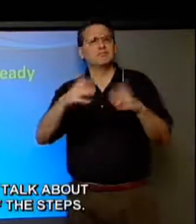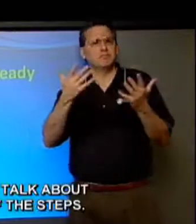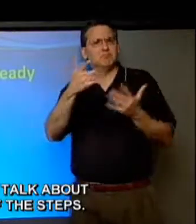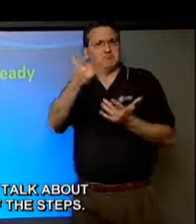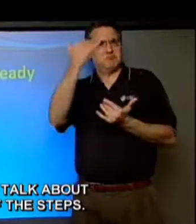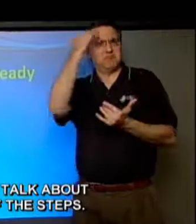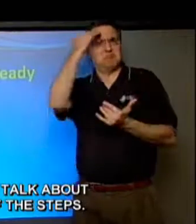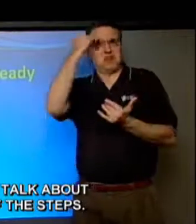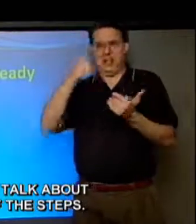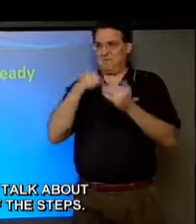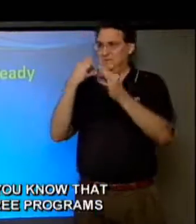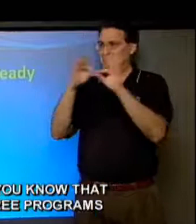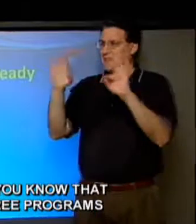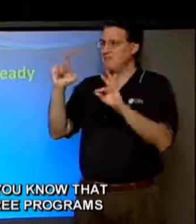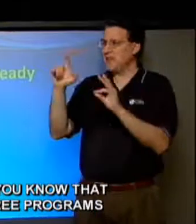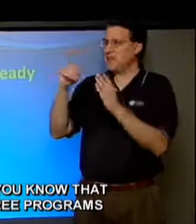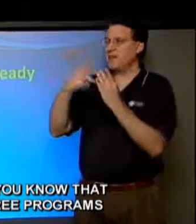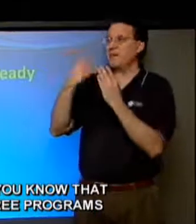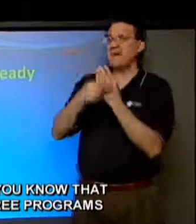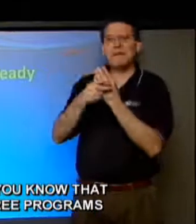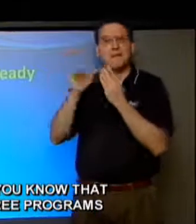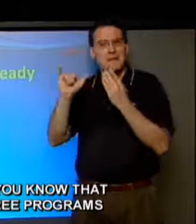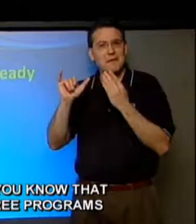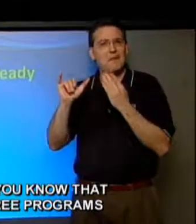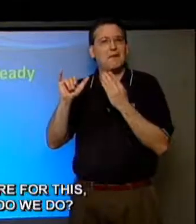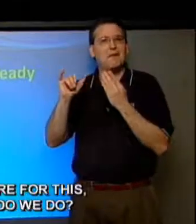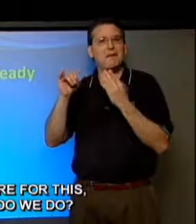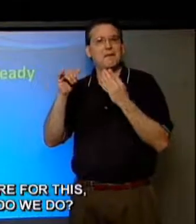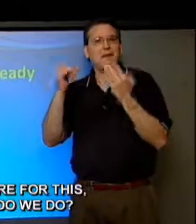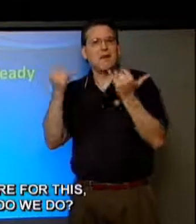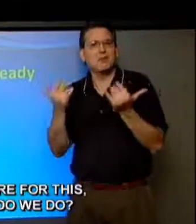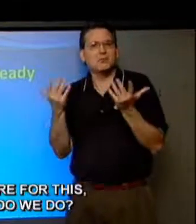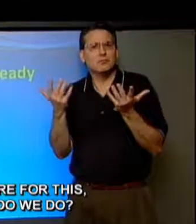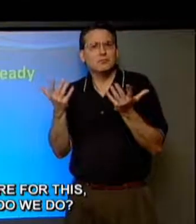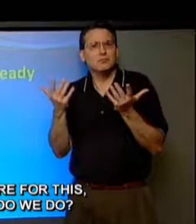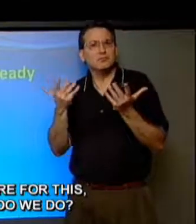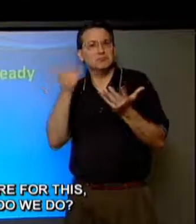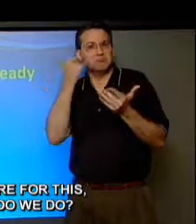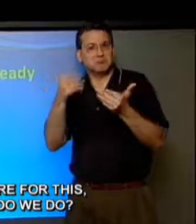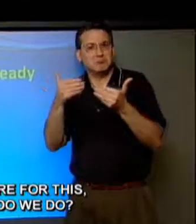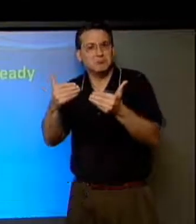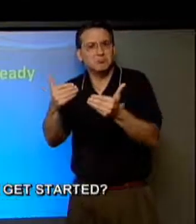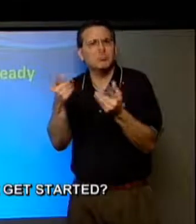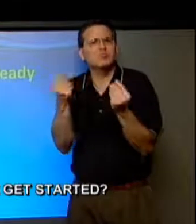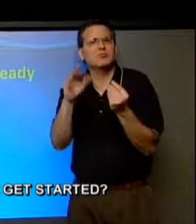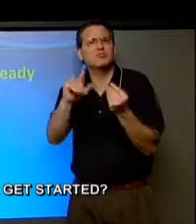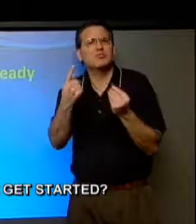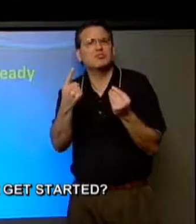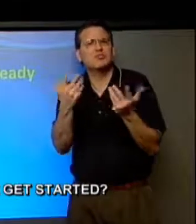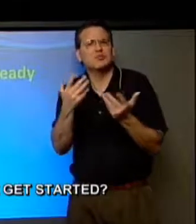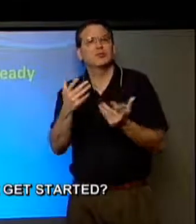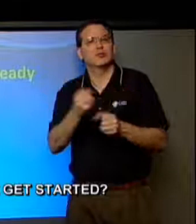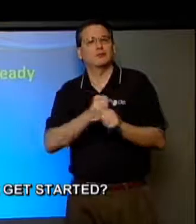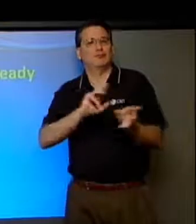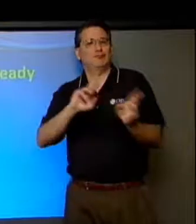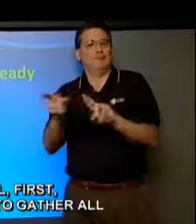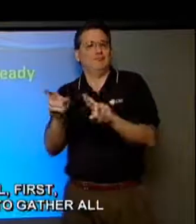the steps. Now that you know that there's some free programs out there for this, what do we do? How do we get started? Well,